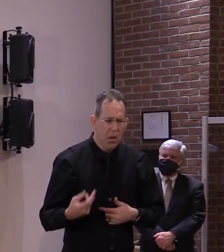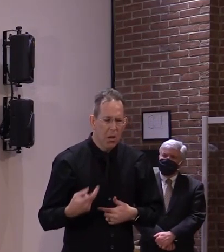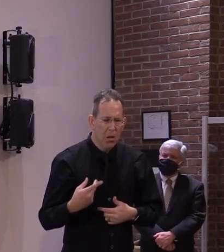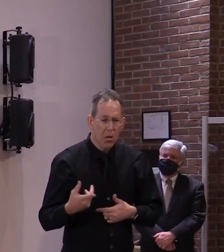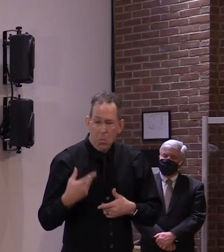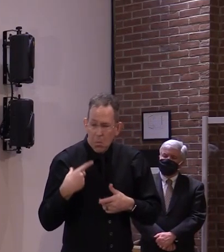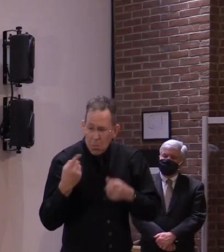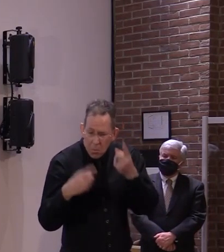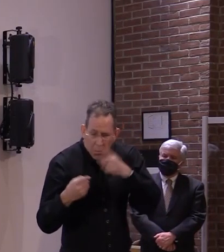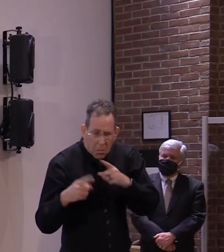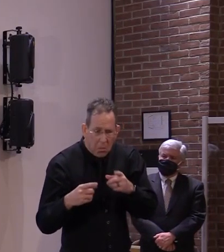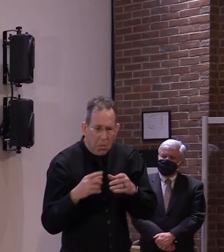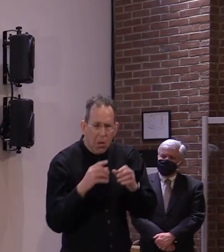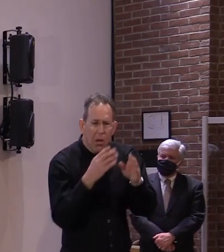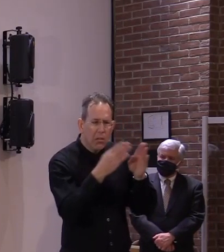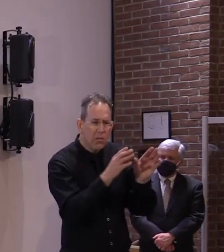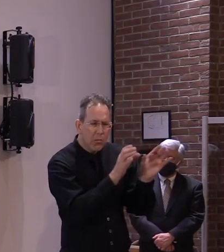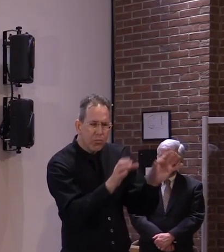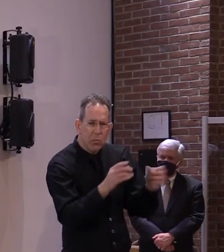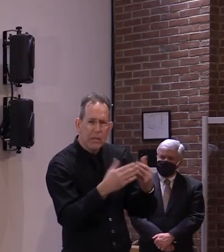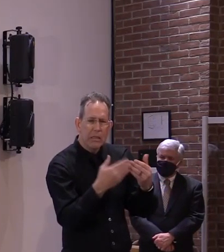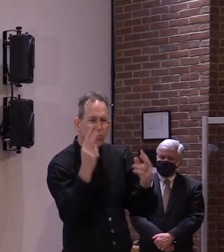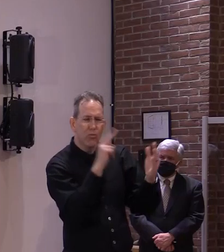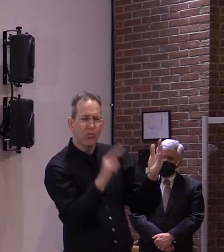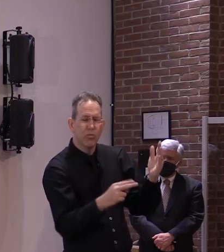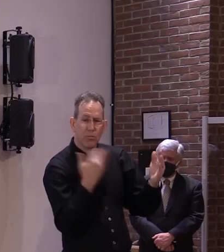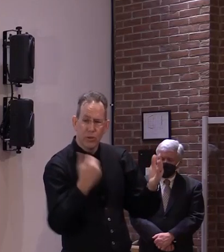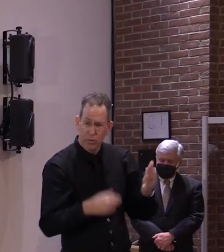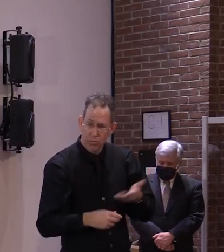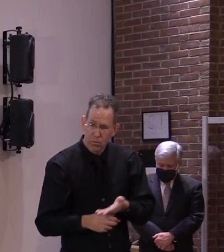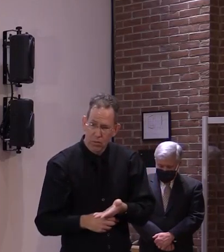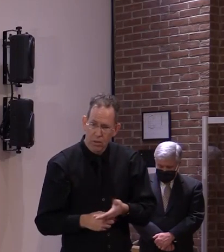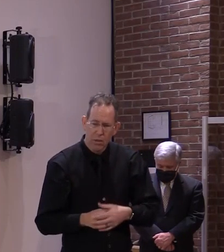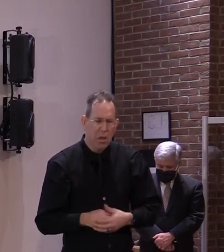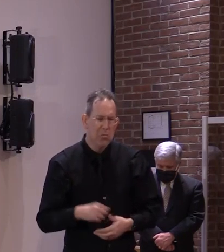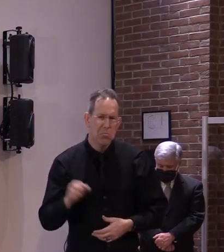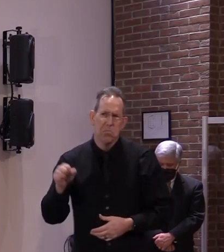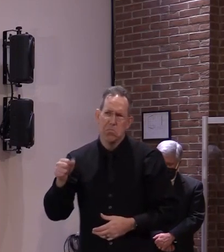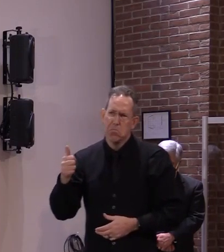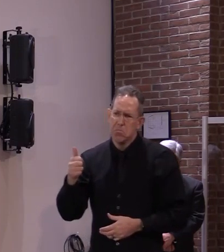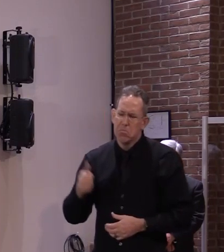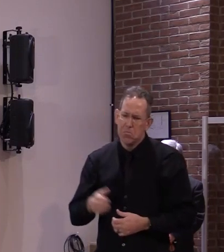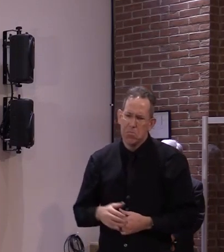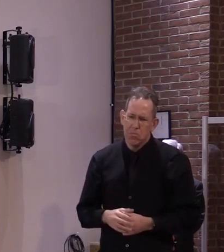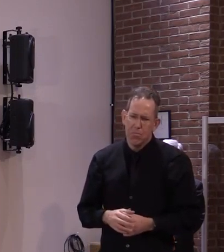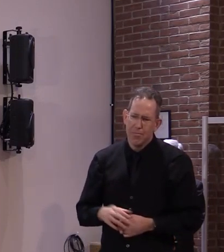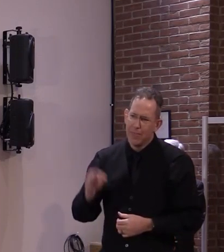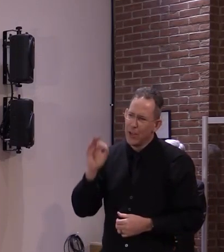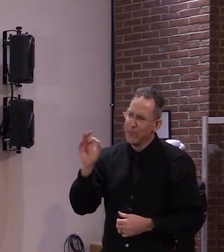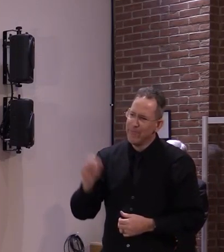the way to access it, or if we need to provide more. We'll get back to you. Okay, thank you.